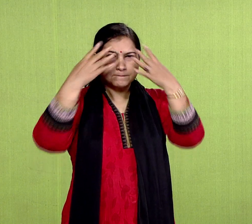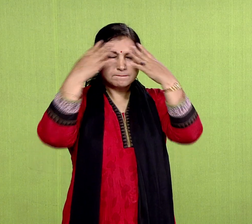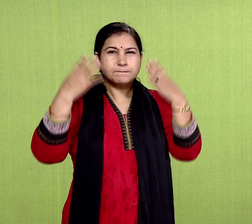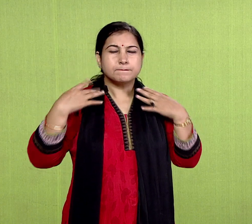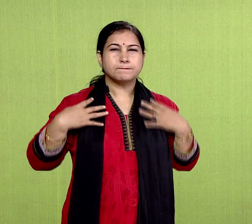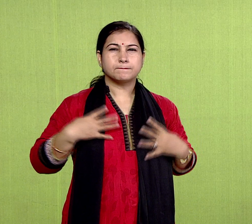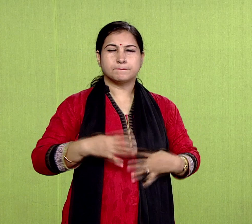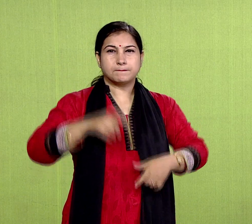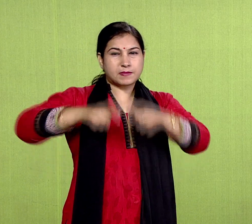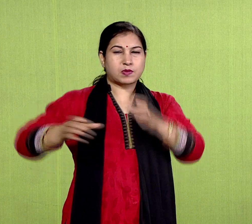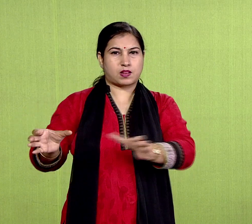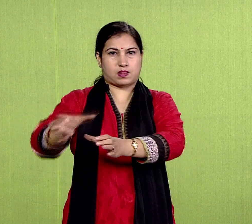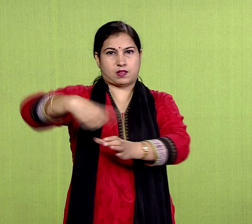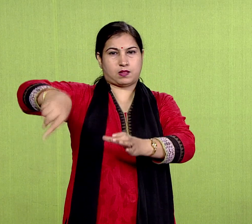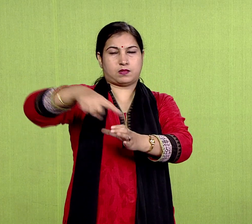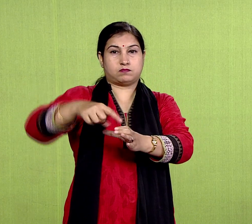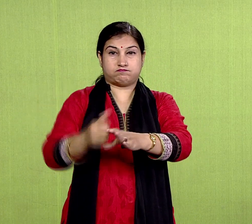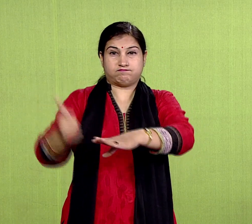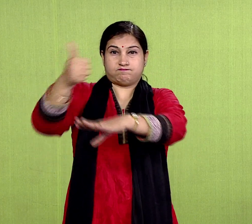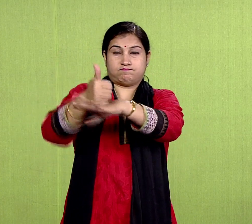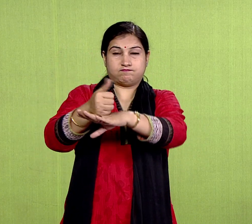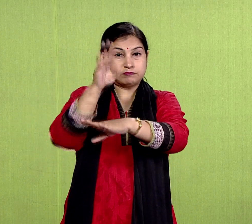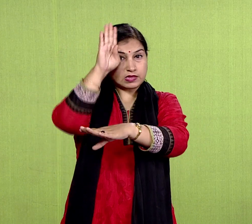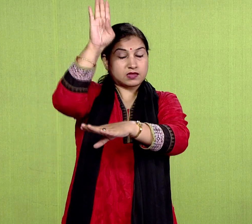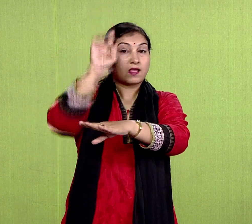The first ruler of the Kushanas